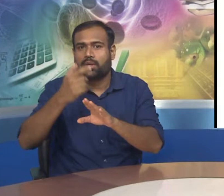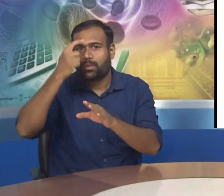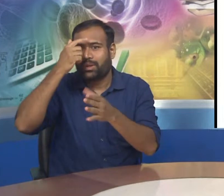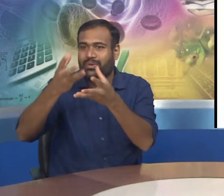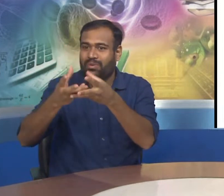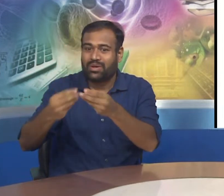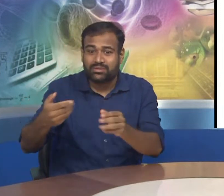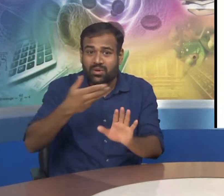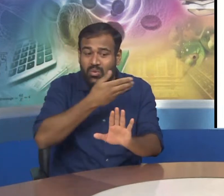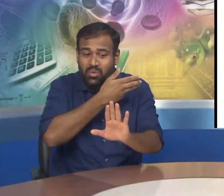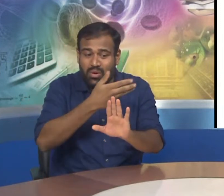of the country,